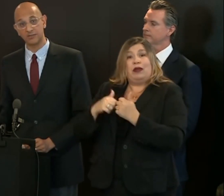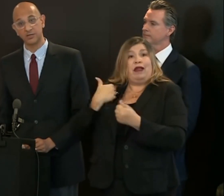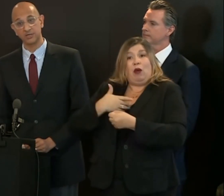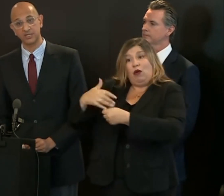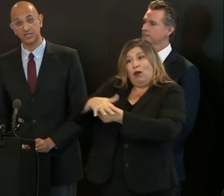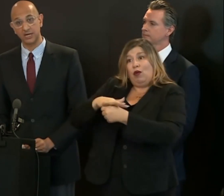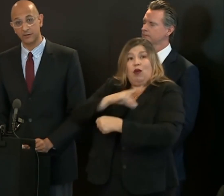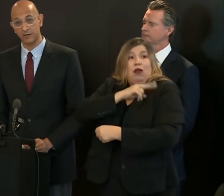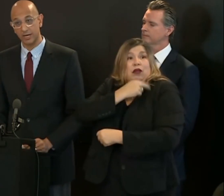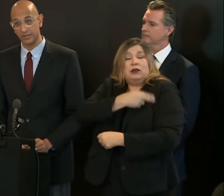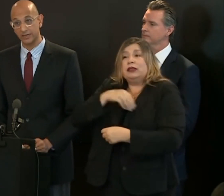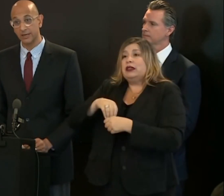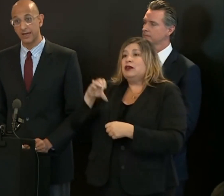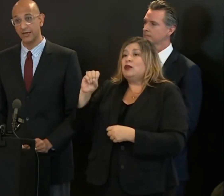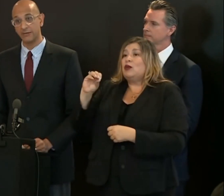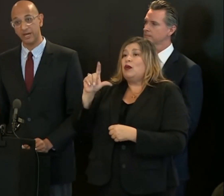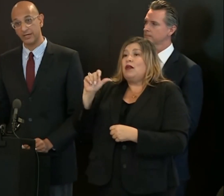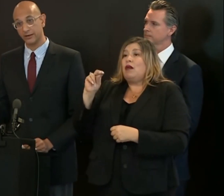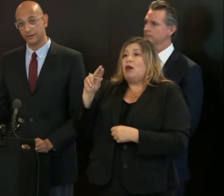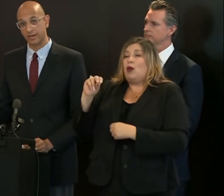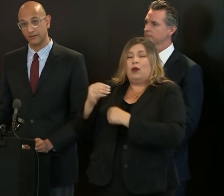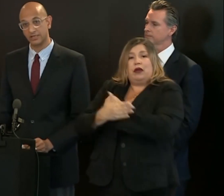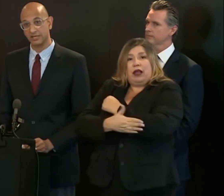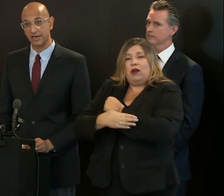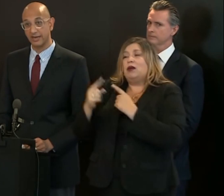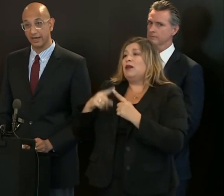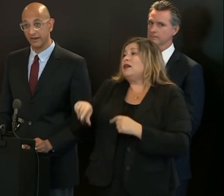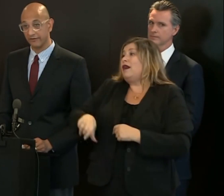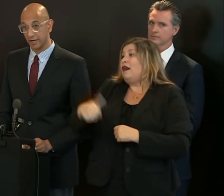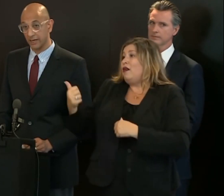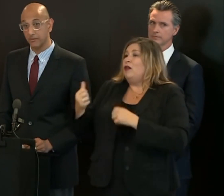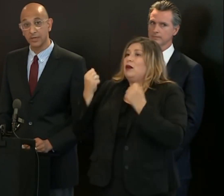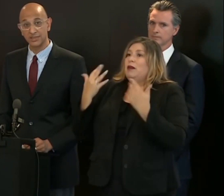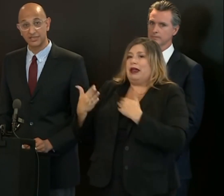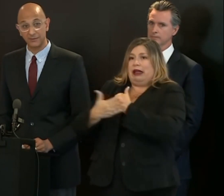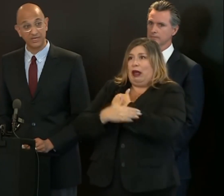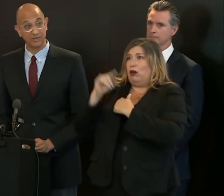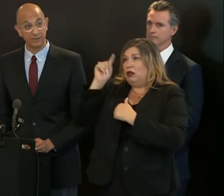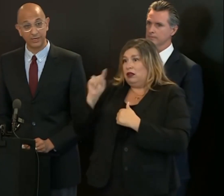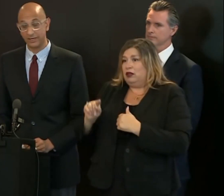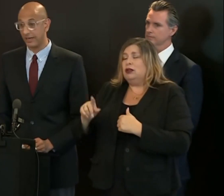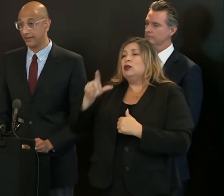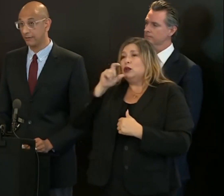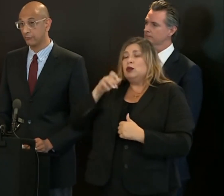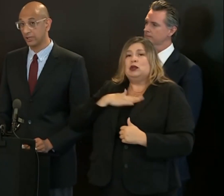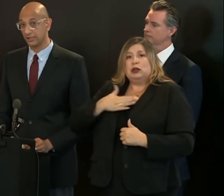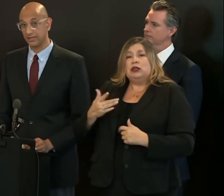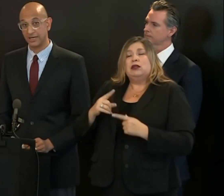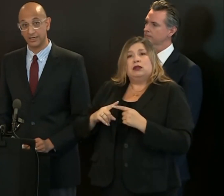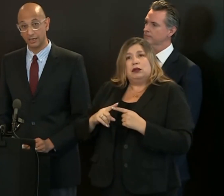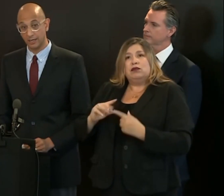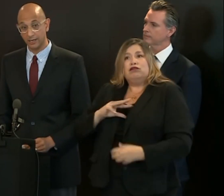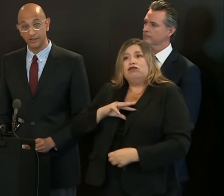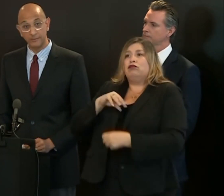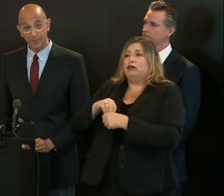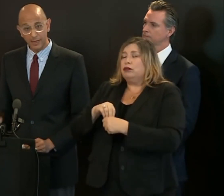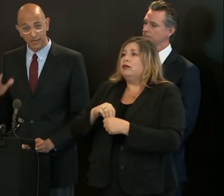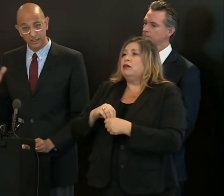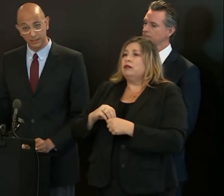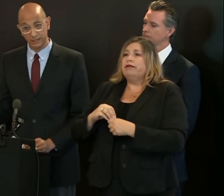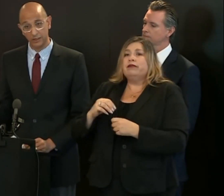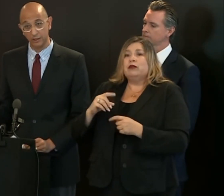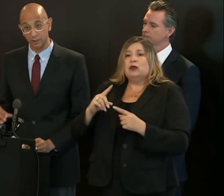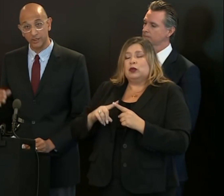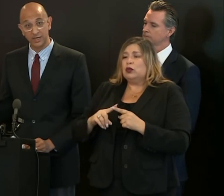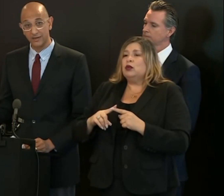local hospitals in Solano County and in many other counties that have stepped to the plate and really taken on